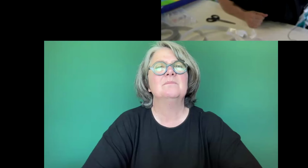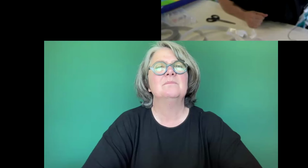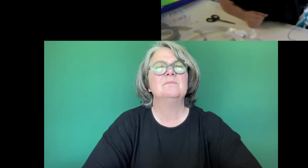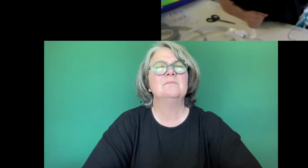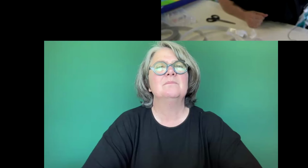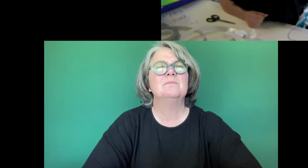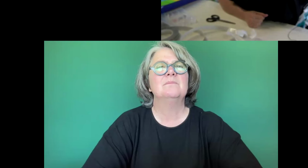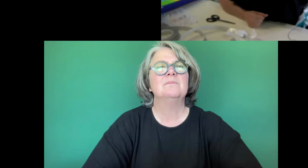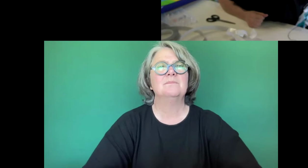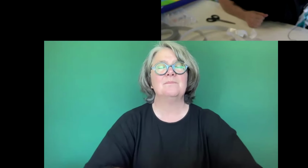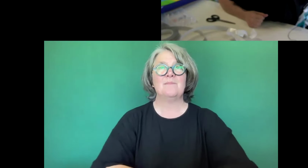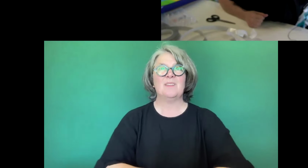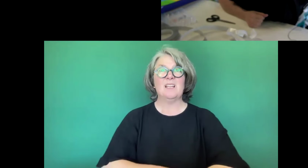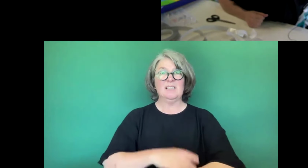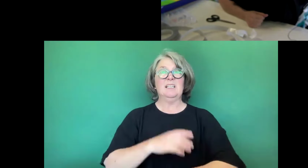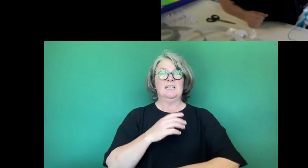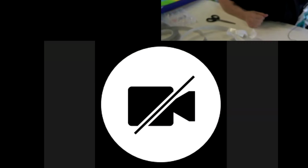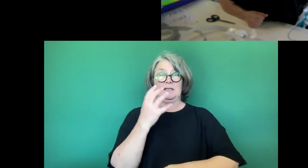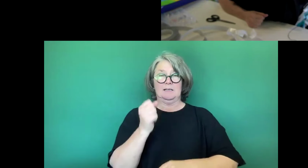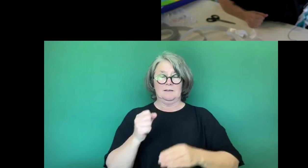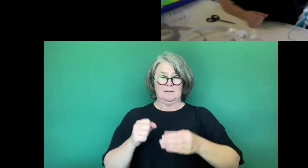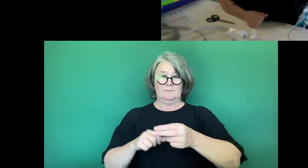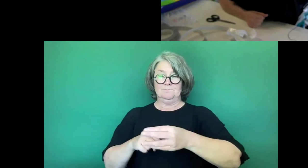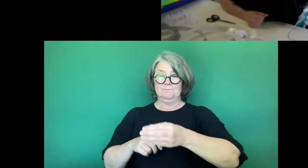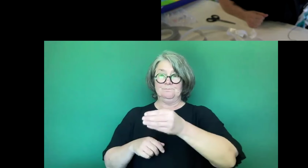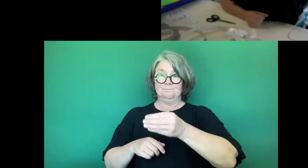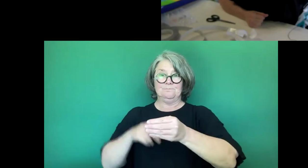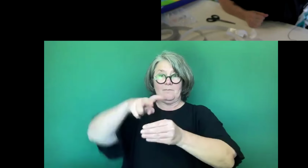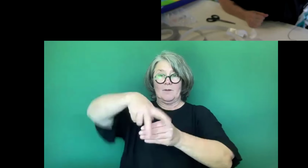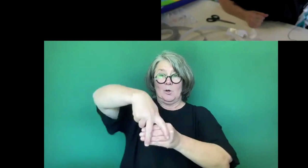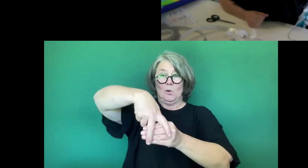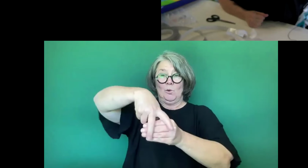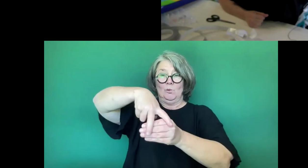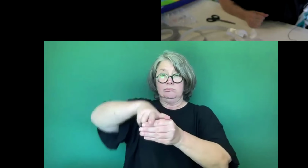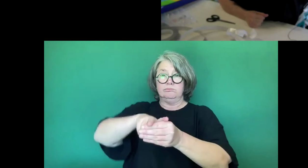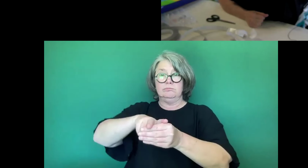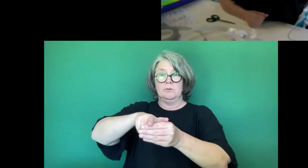have two flaps. One flap is coming off each of the blocks.